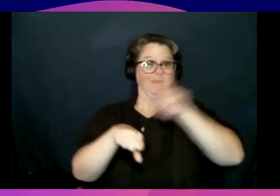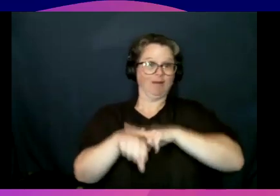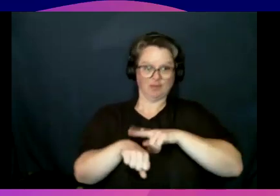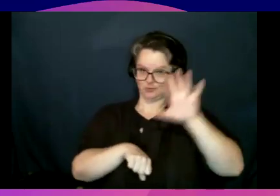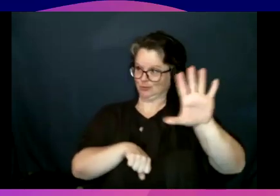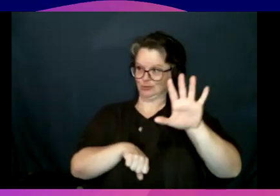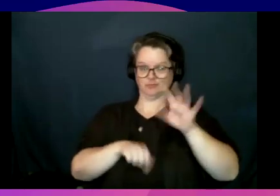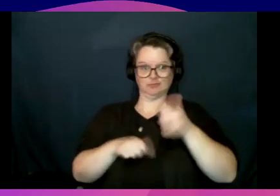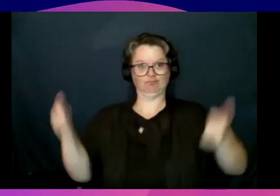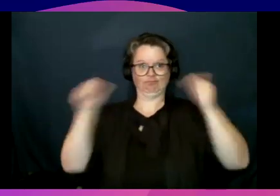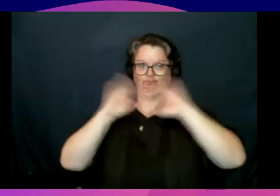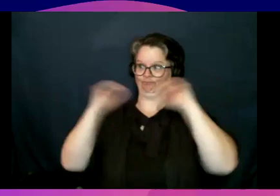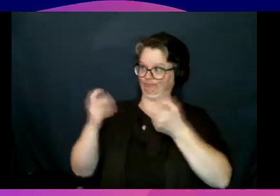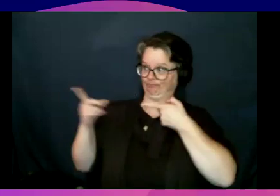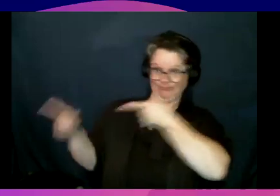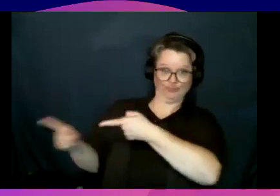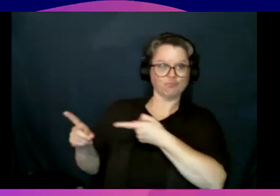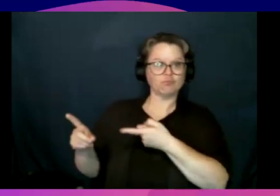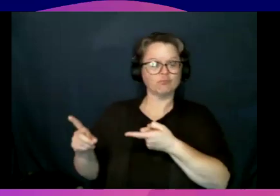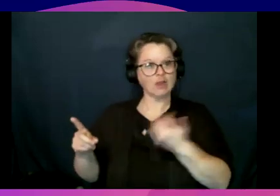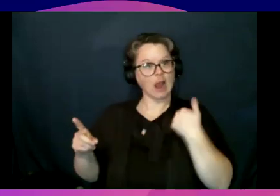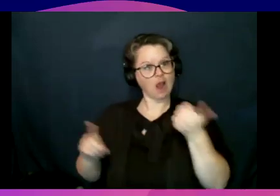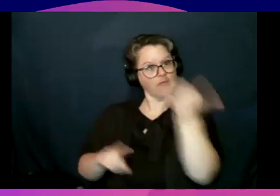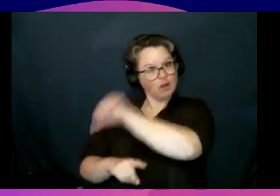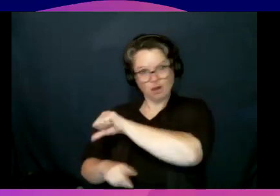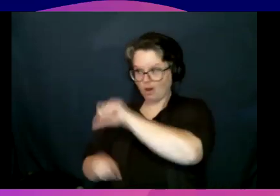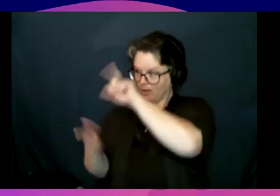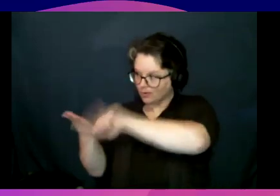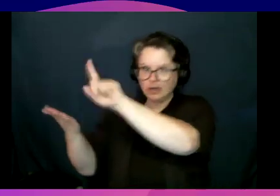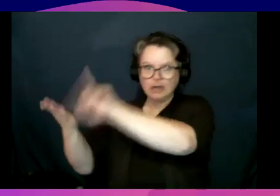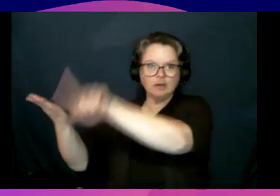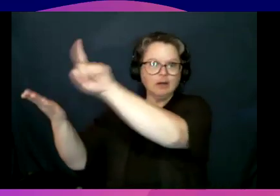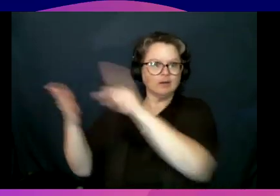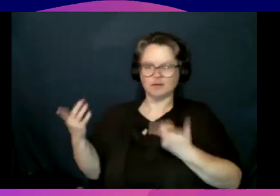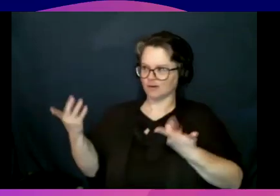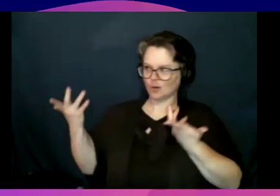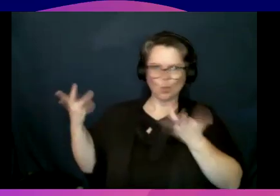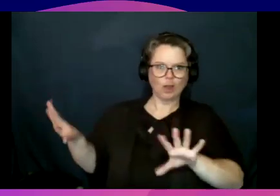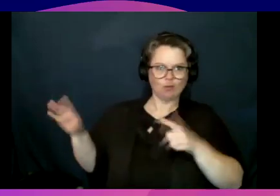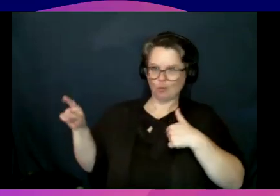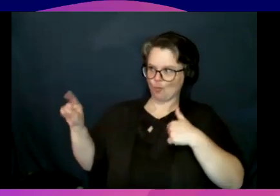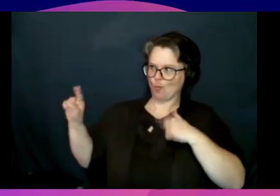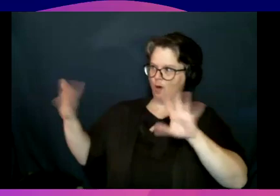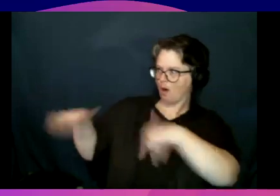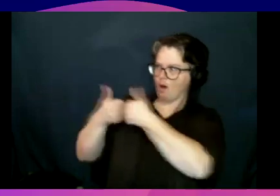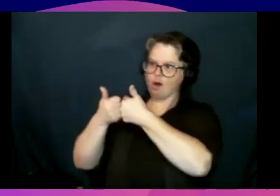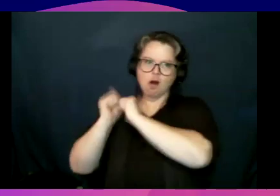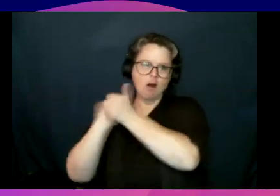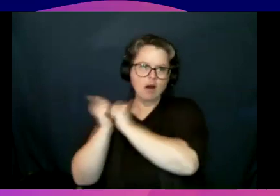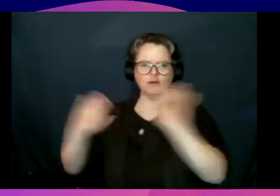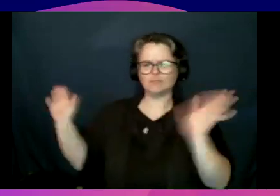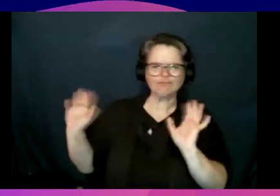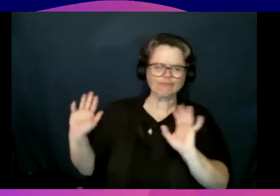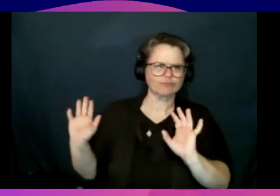unnecessary?" So not only did we continue the conversation and dialogue through the whole process of our methodologies, of our